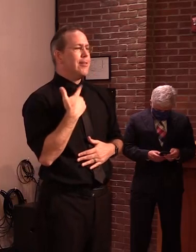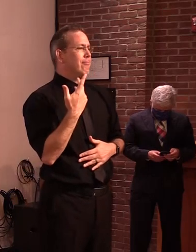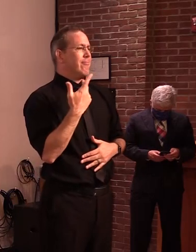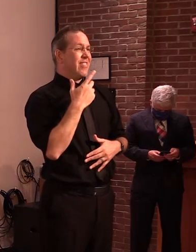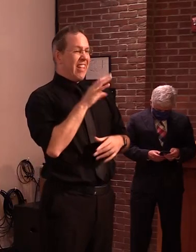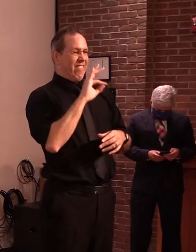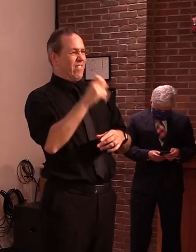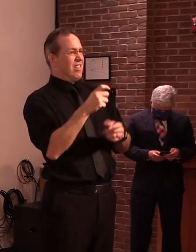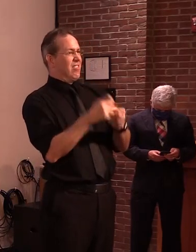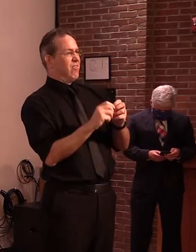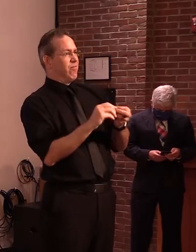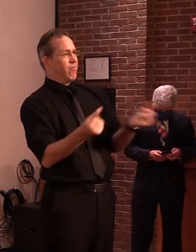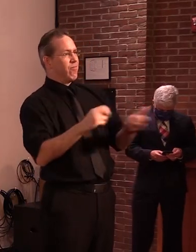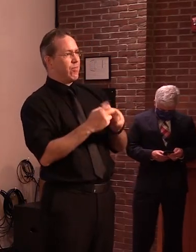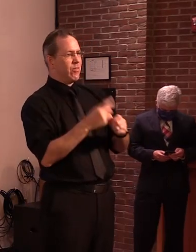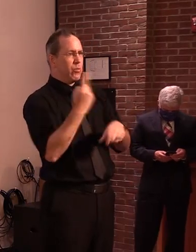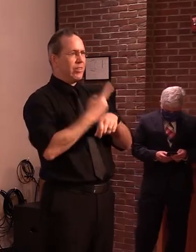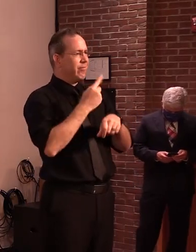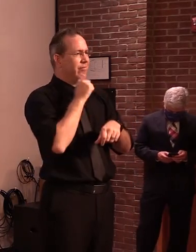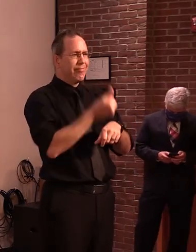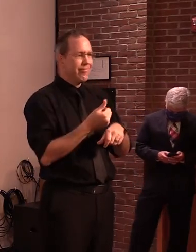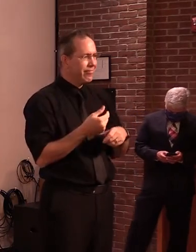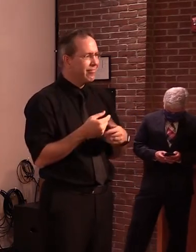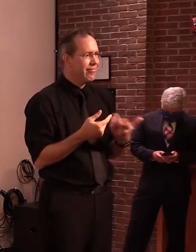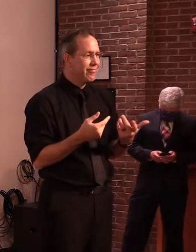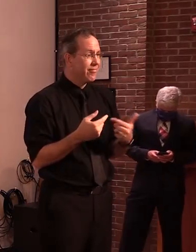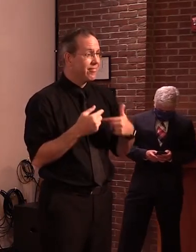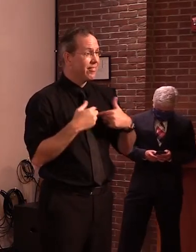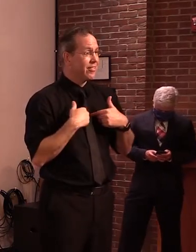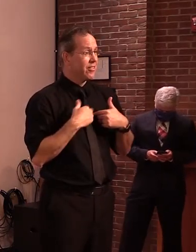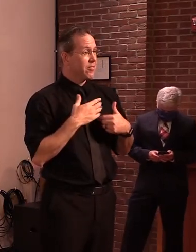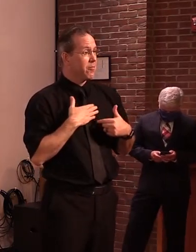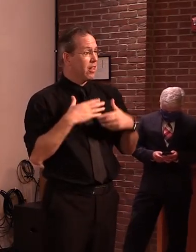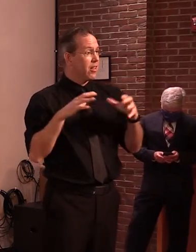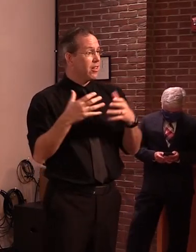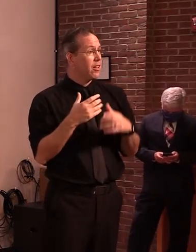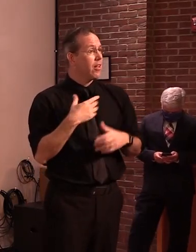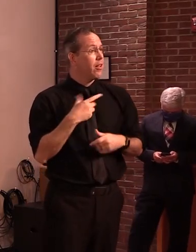of us, at least in this administration, had ever proclaimed